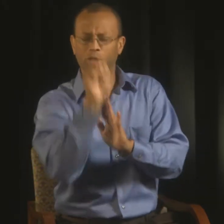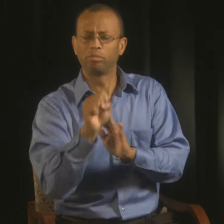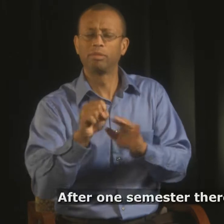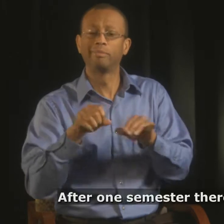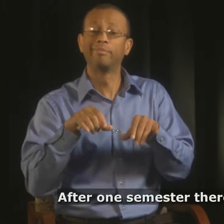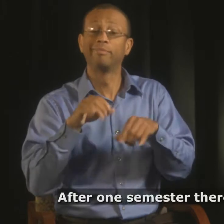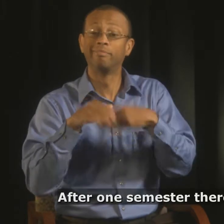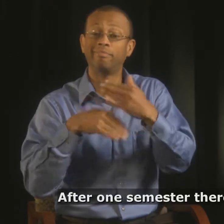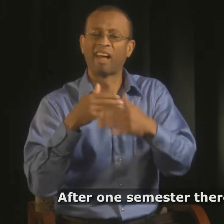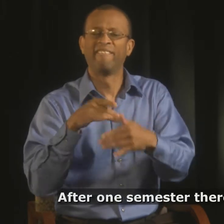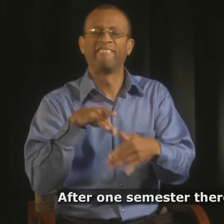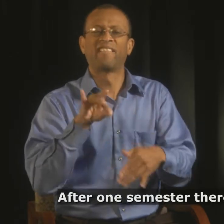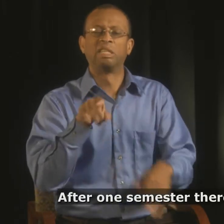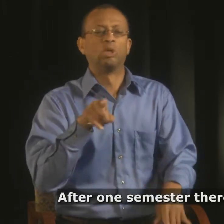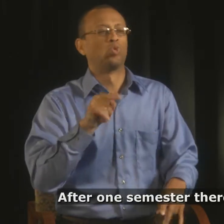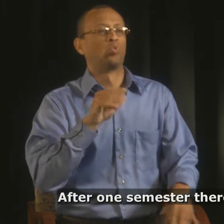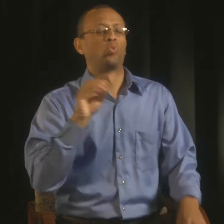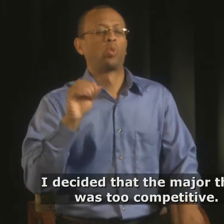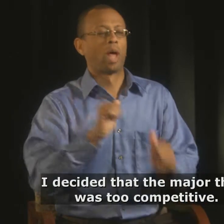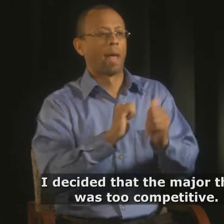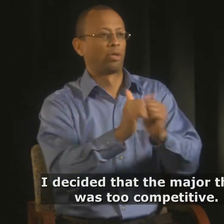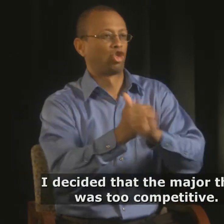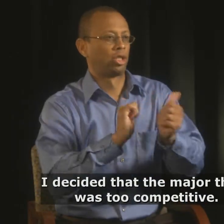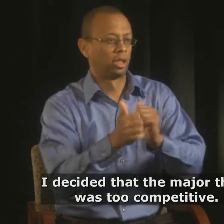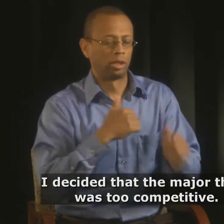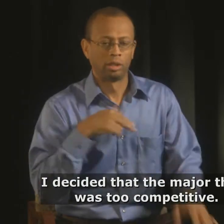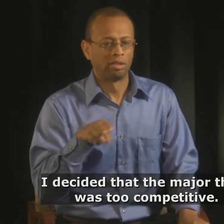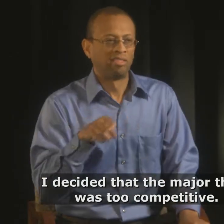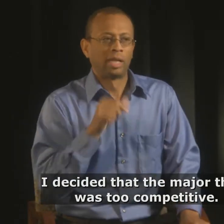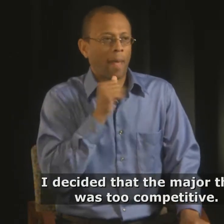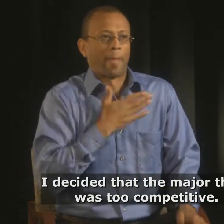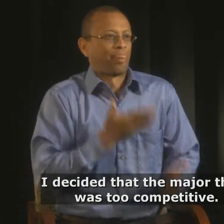After one semester there, I decided that the major there was too competitive.